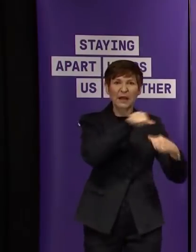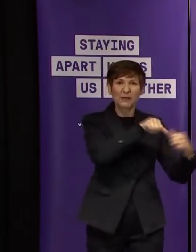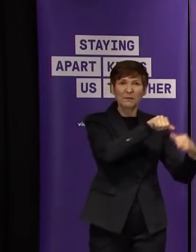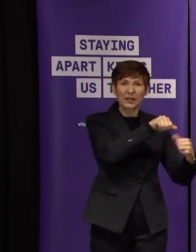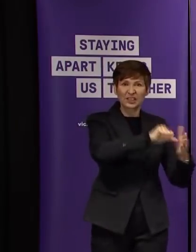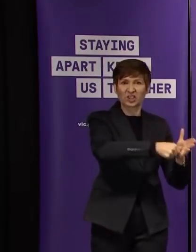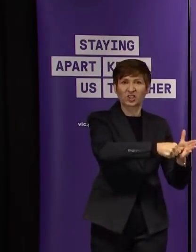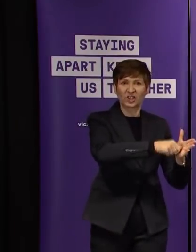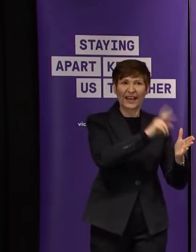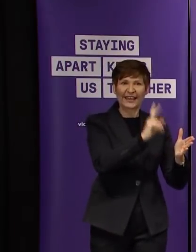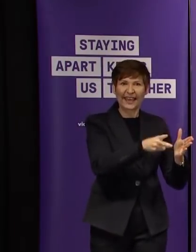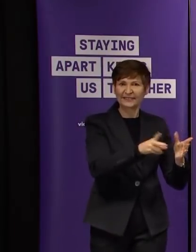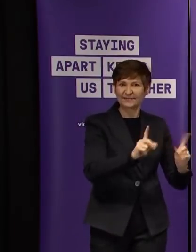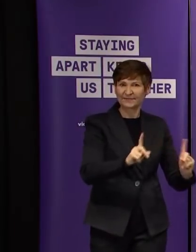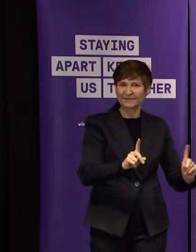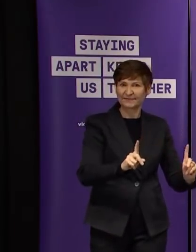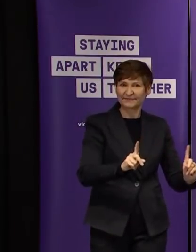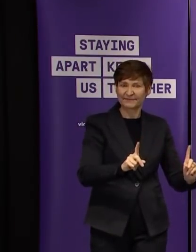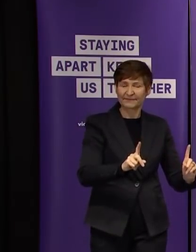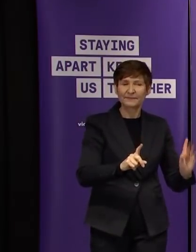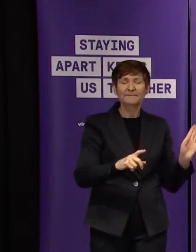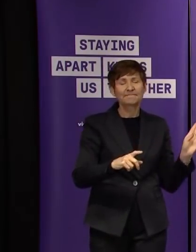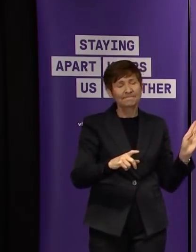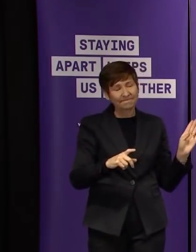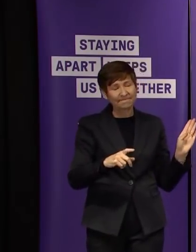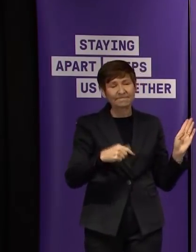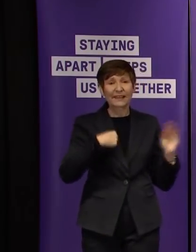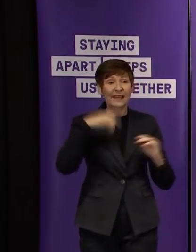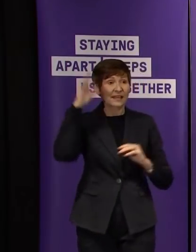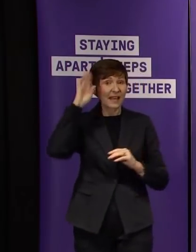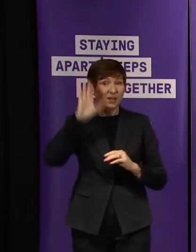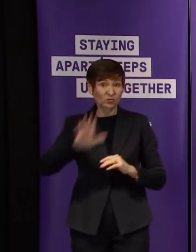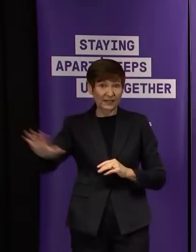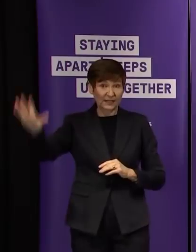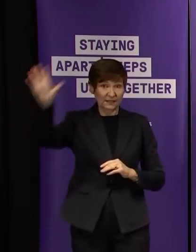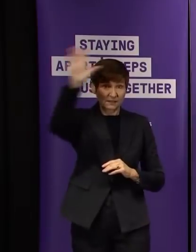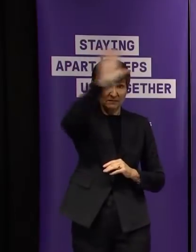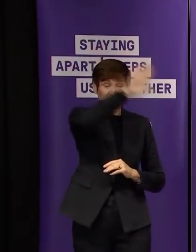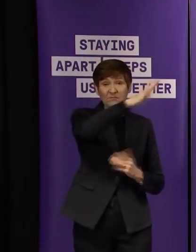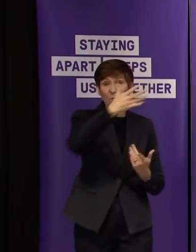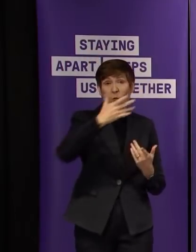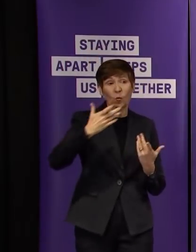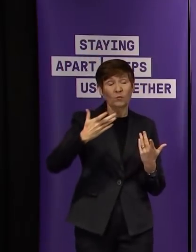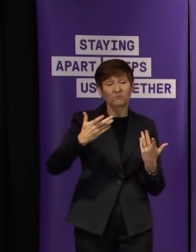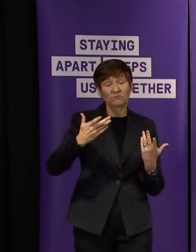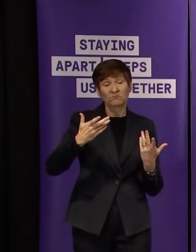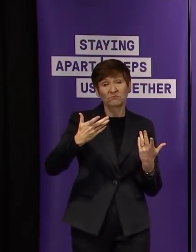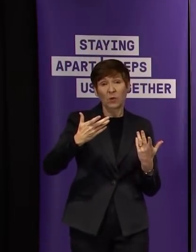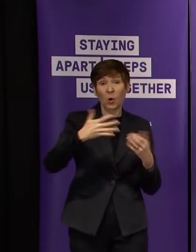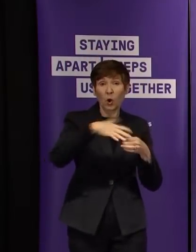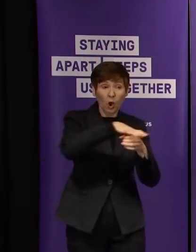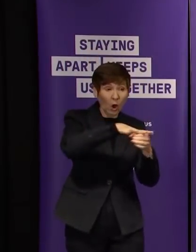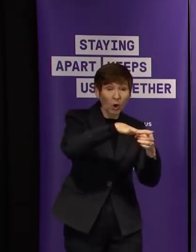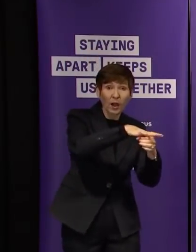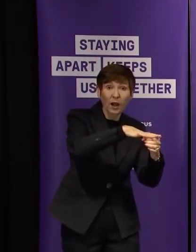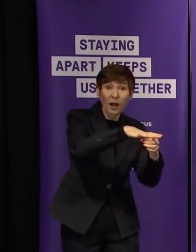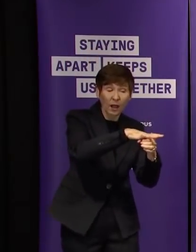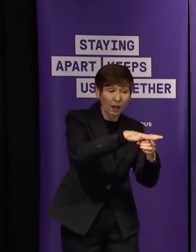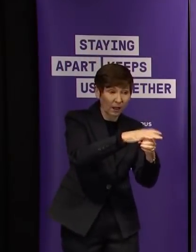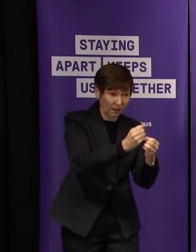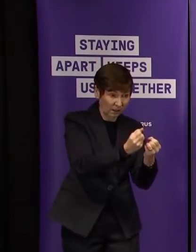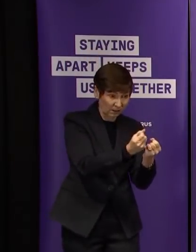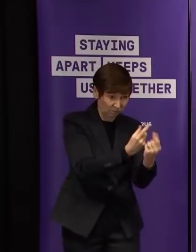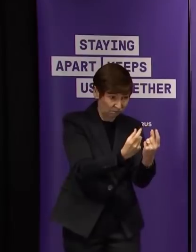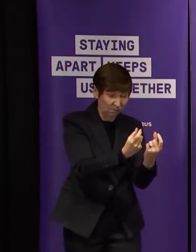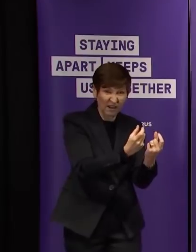If there are regional or local cases, I think we can address them on their merits. It's not a